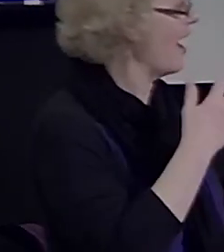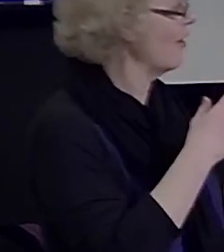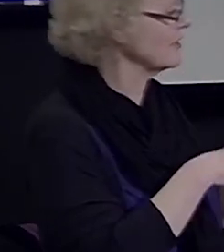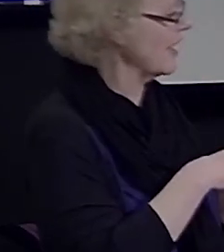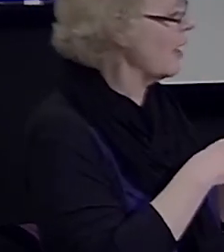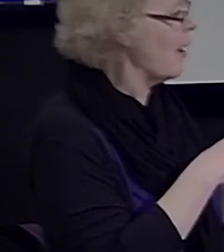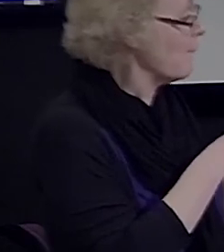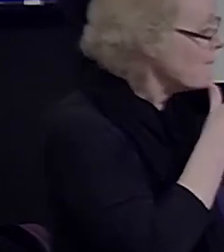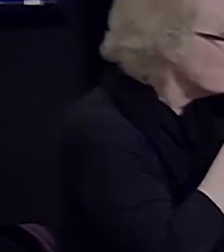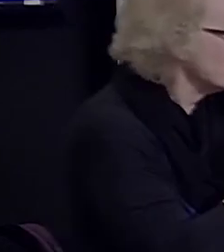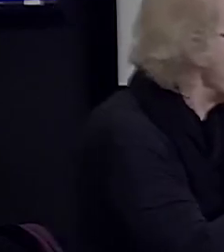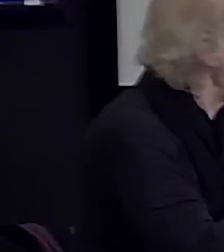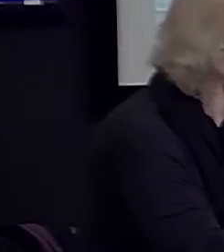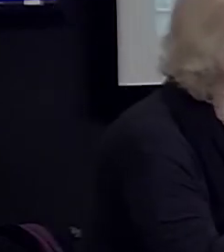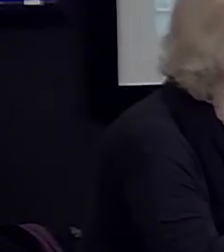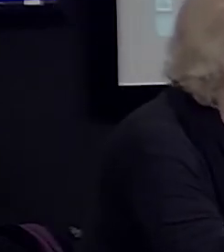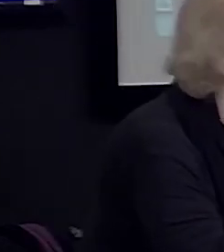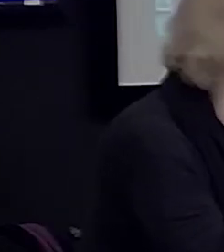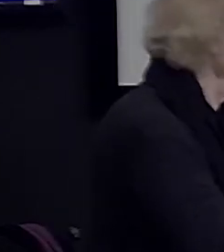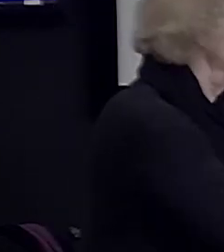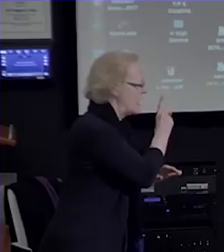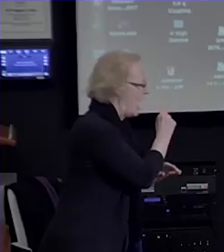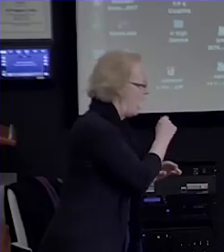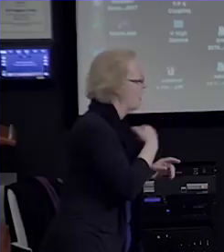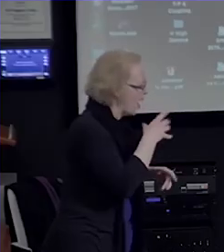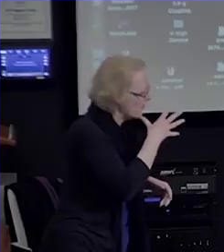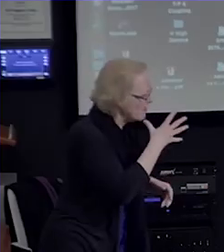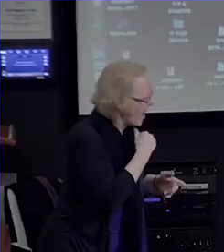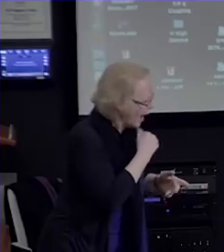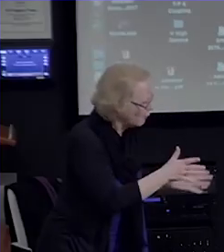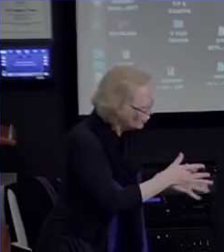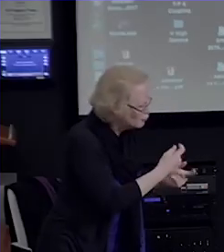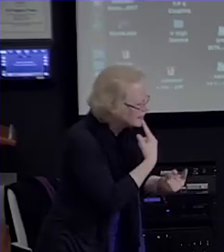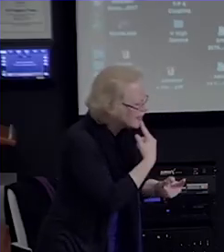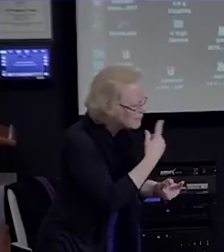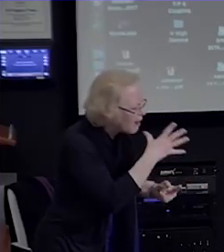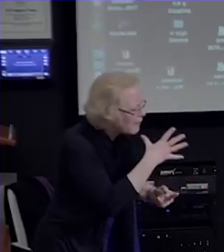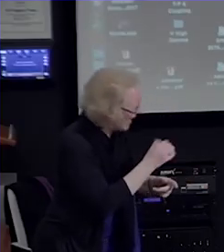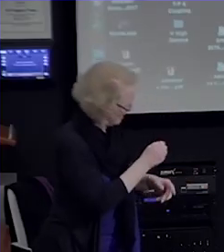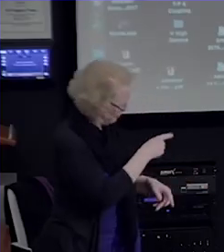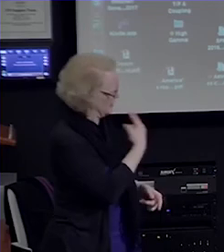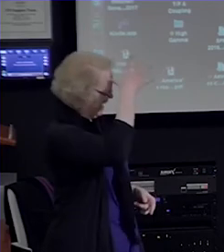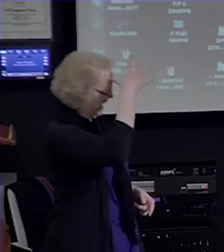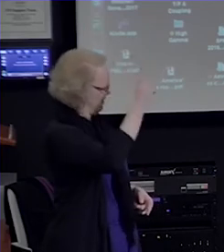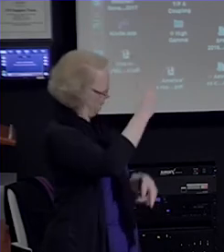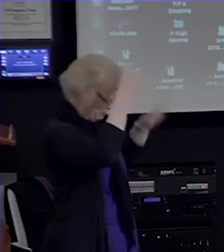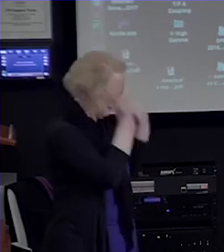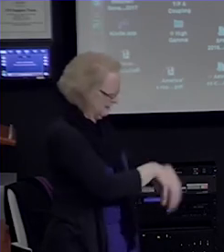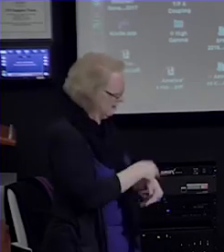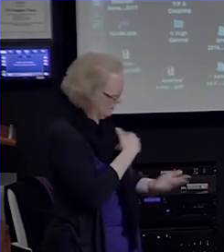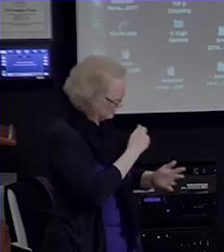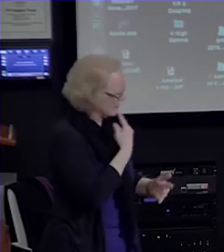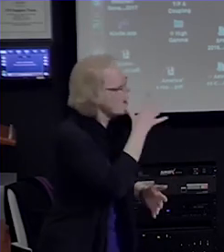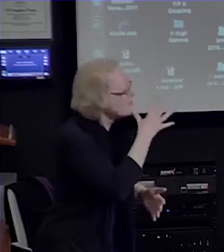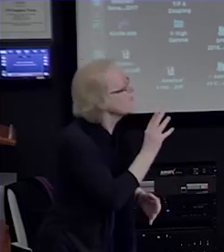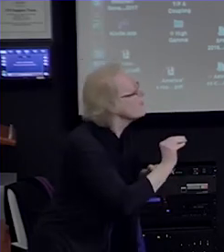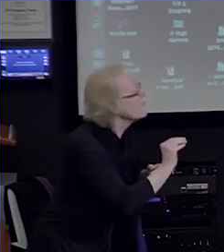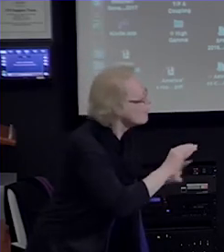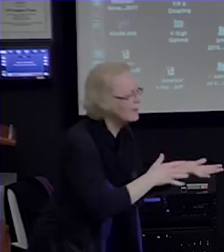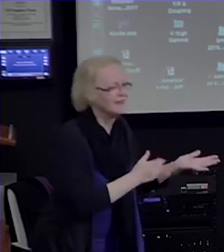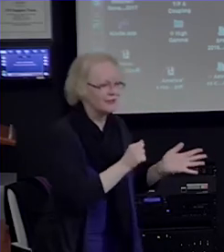mmm say mama for heaven's sakes because i'm doing all this work and why should you say dad at first so um